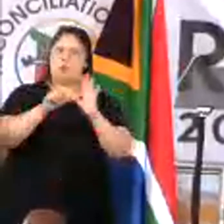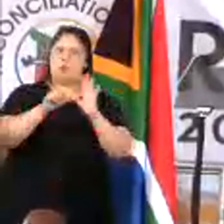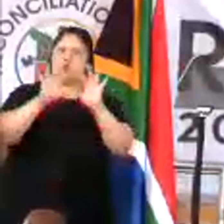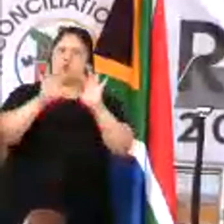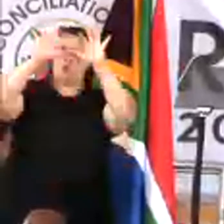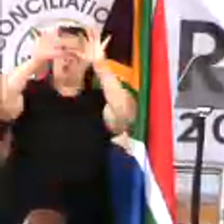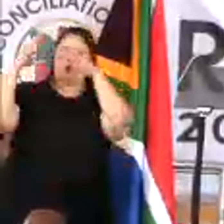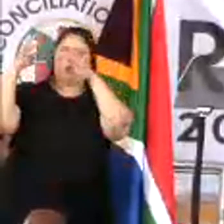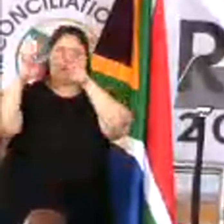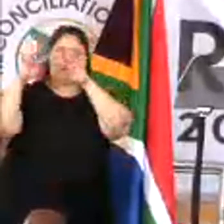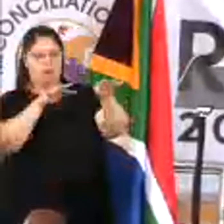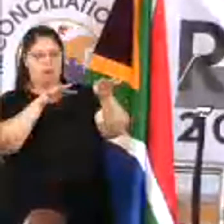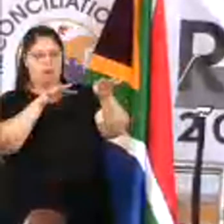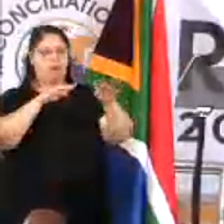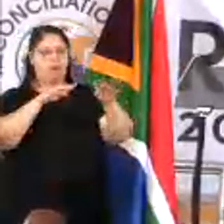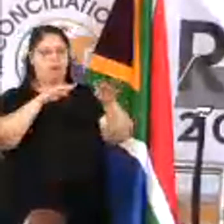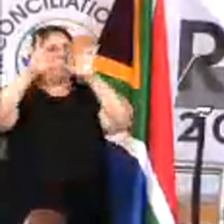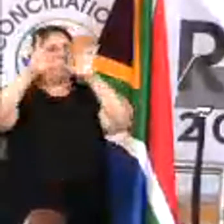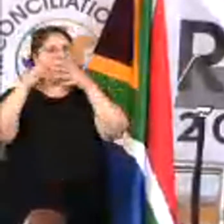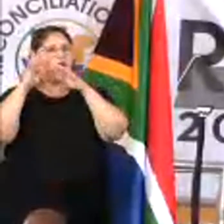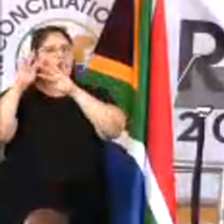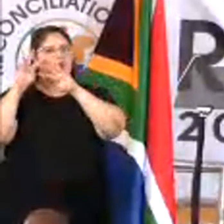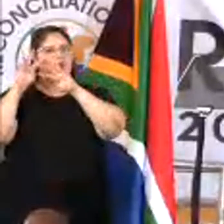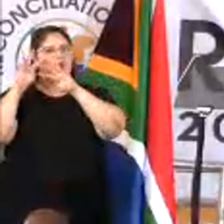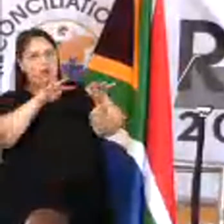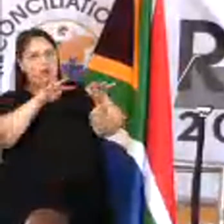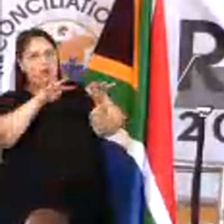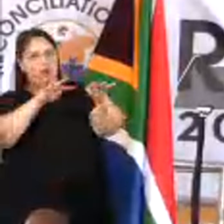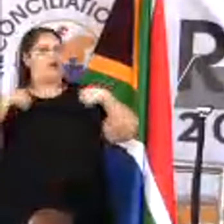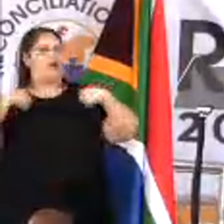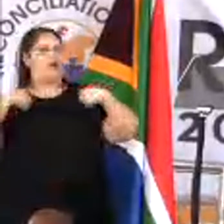world. The whole world will be looking at us.